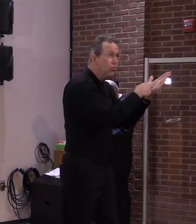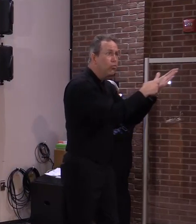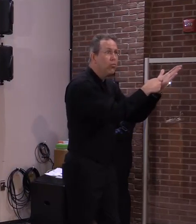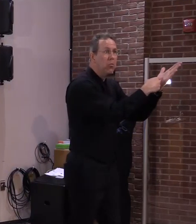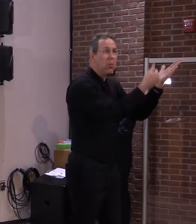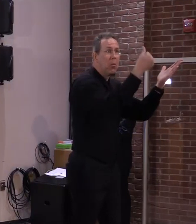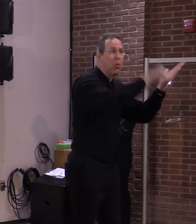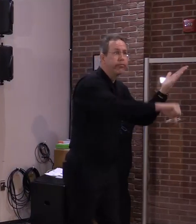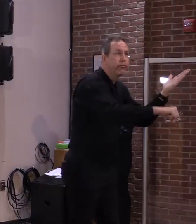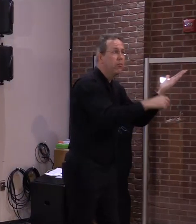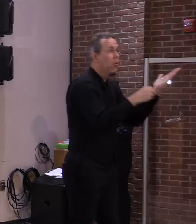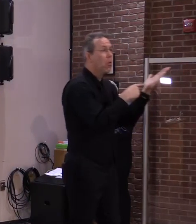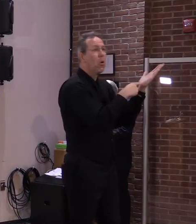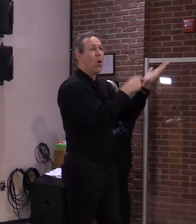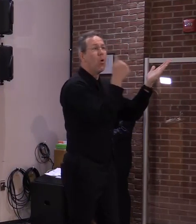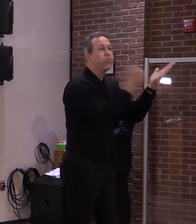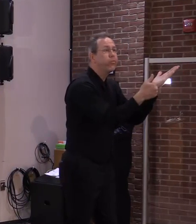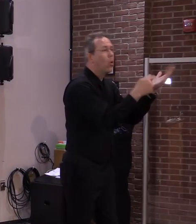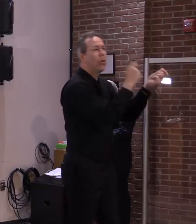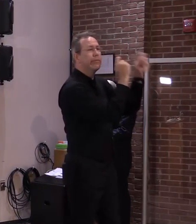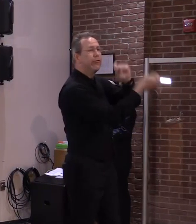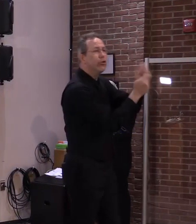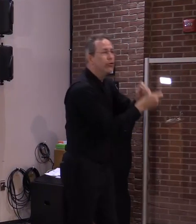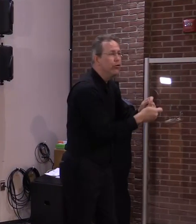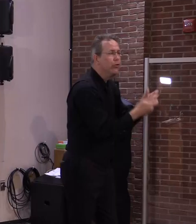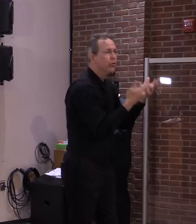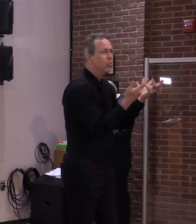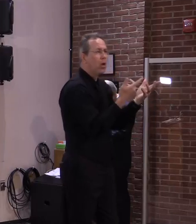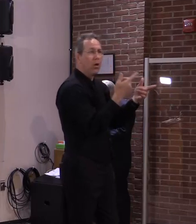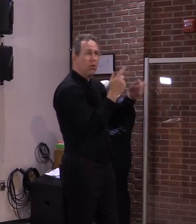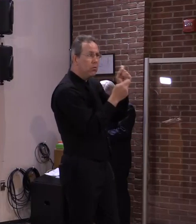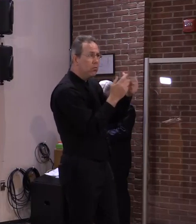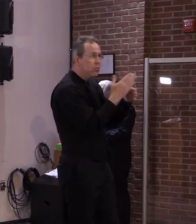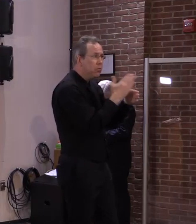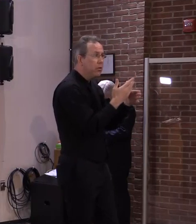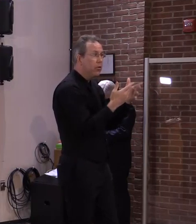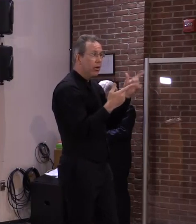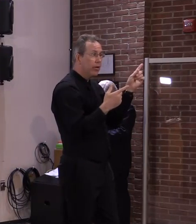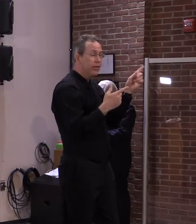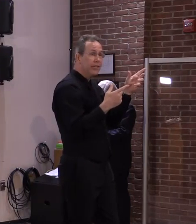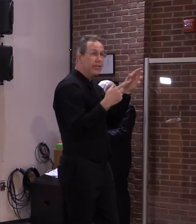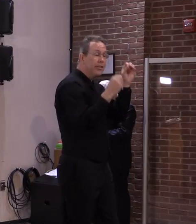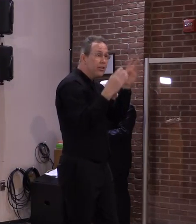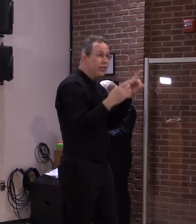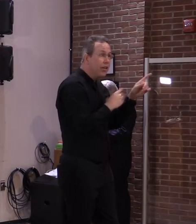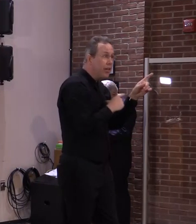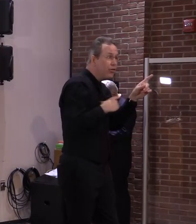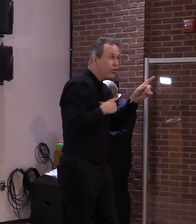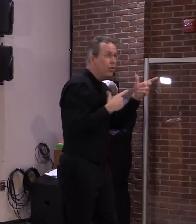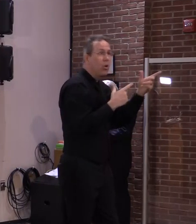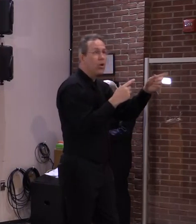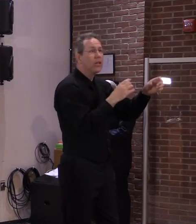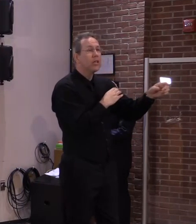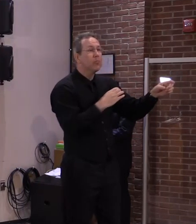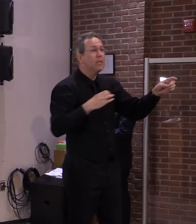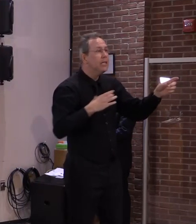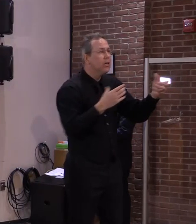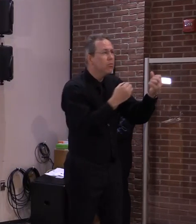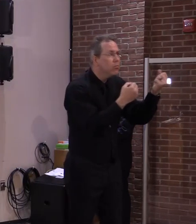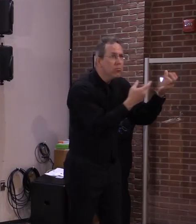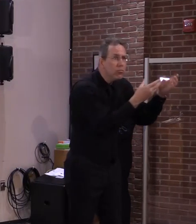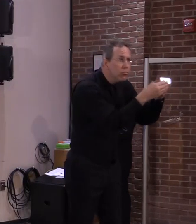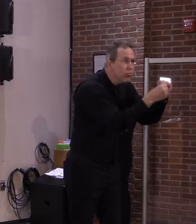dialogue that's been going on between the House committee and some of the advocates, and see where they go from here.